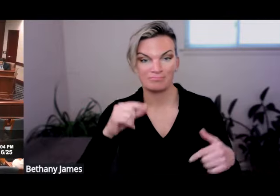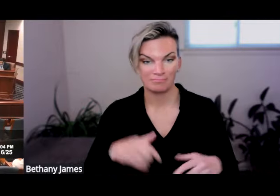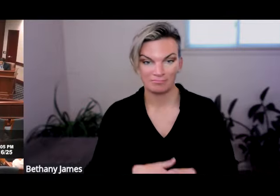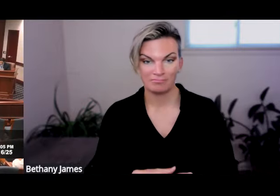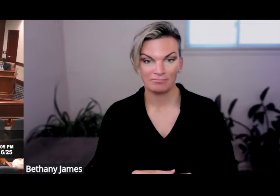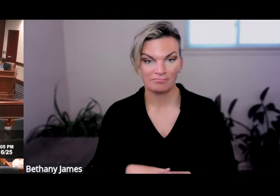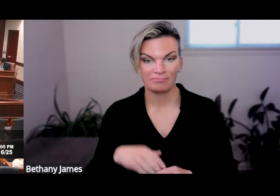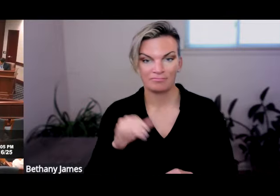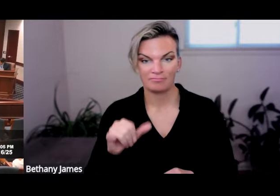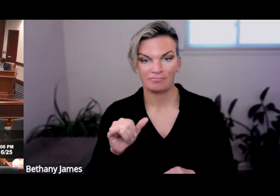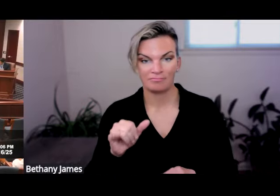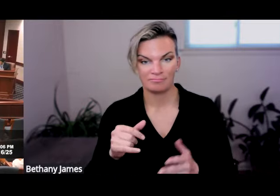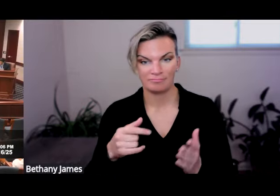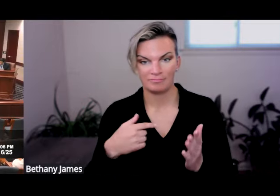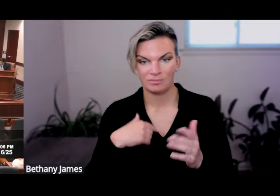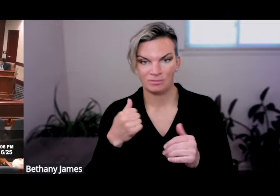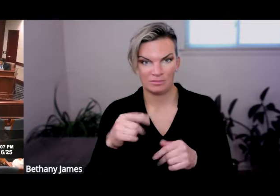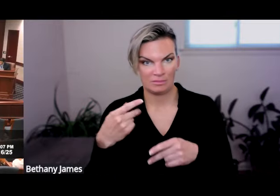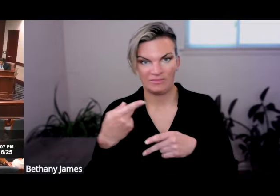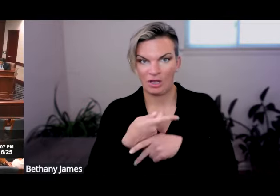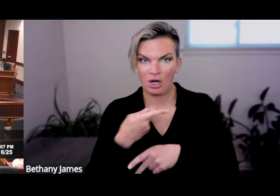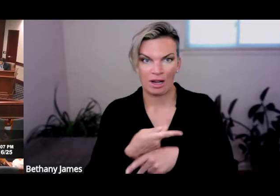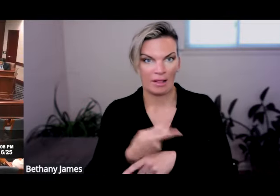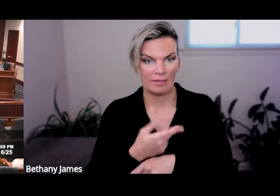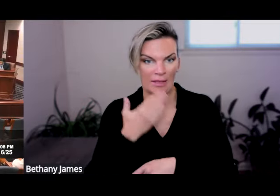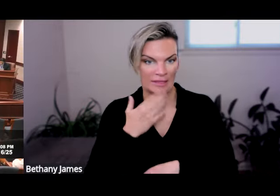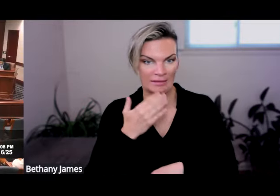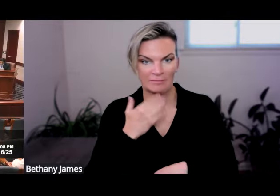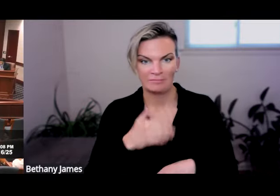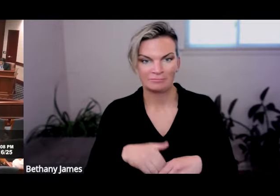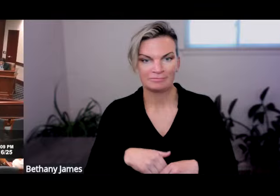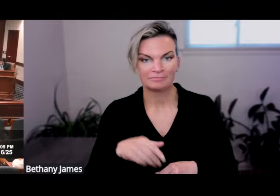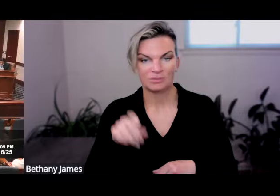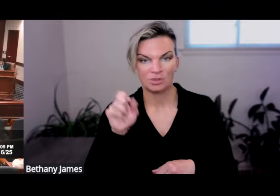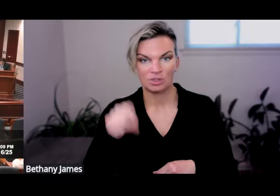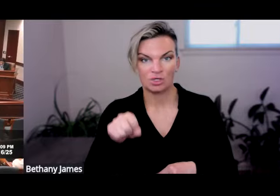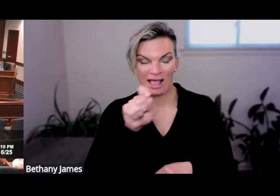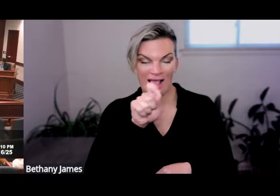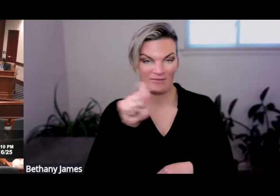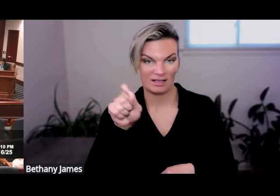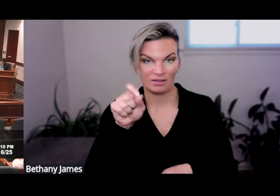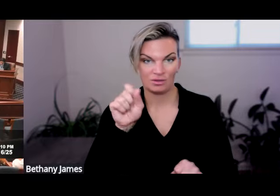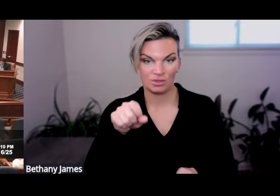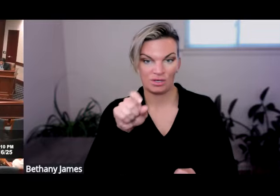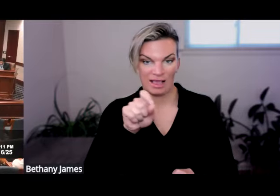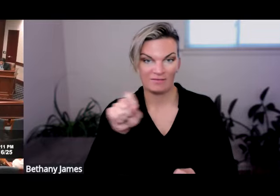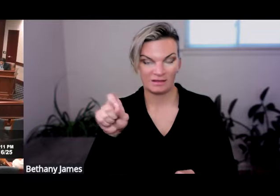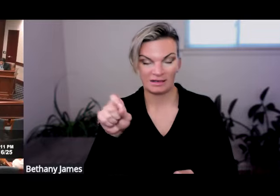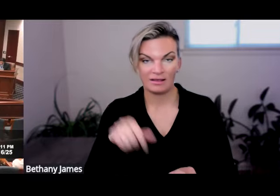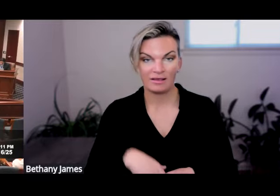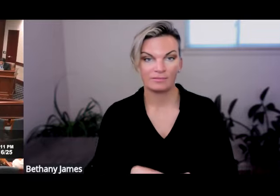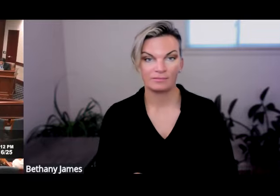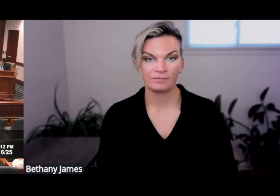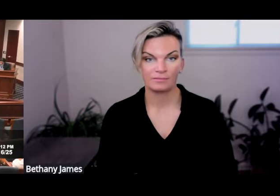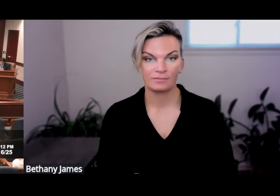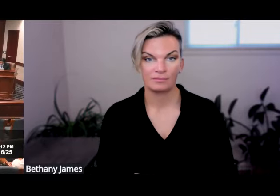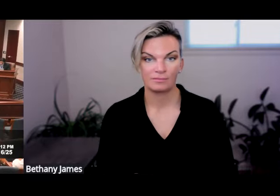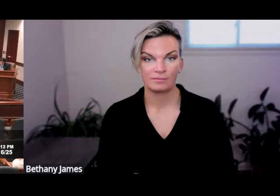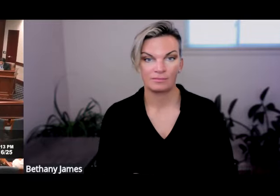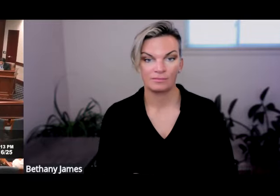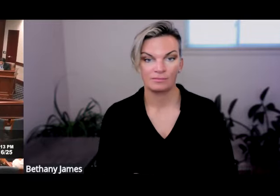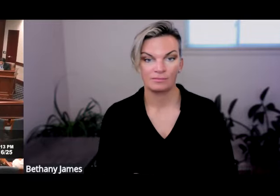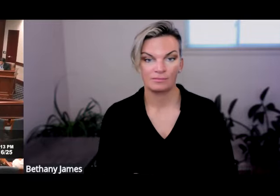Nice. And if you could hyphenate most of it, I'm sorry, you good could one. hyphenate. most of Yeah, it. that's right. State dash funded.